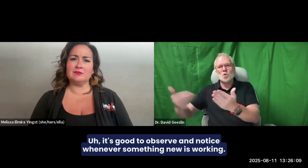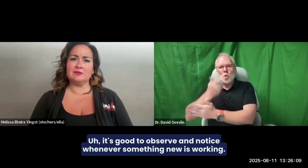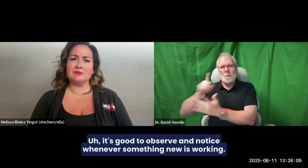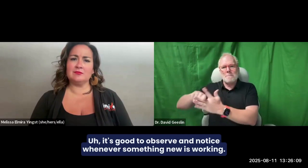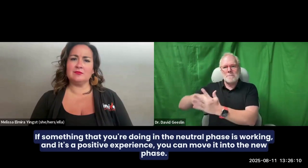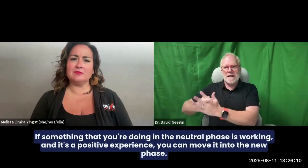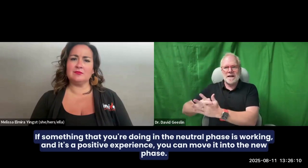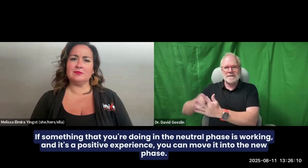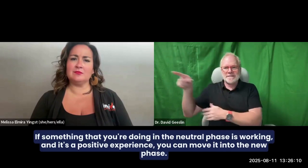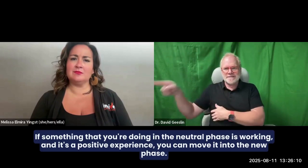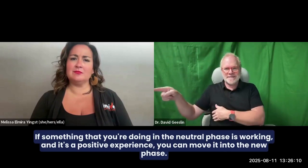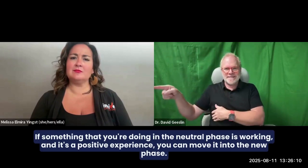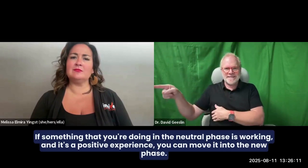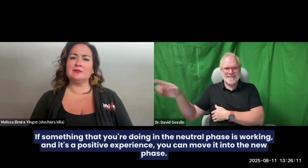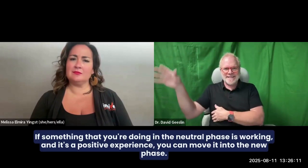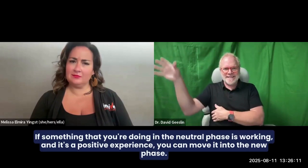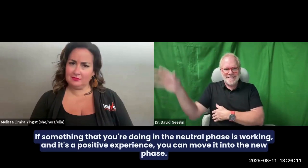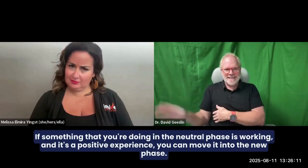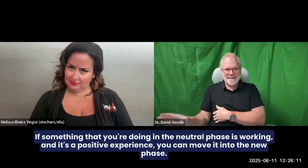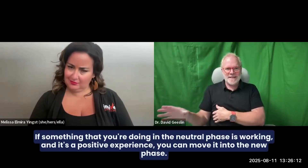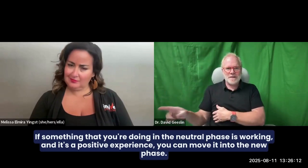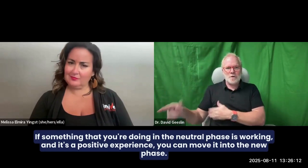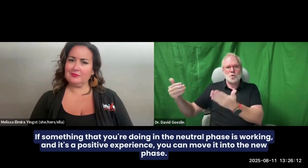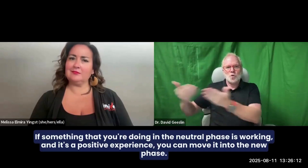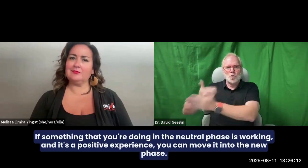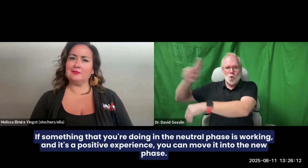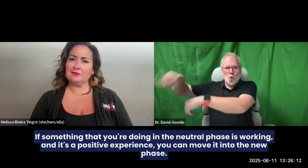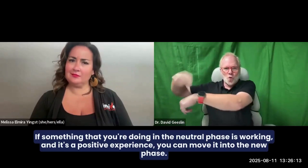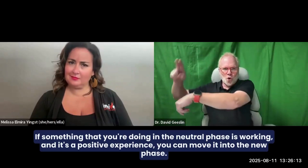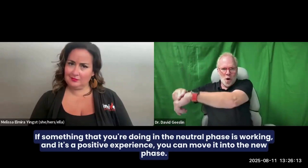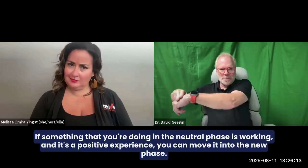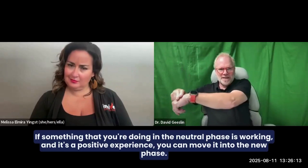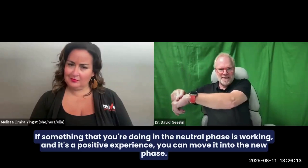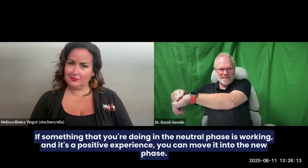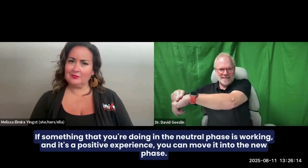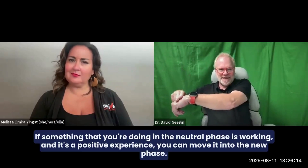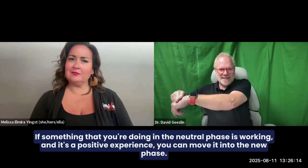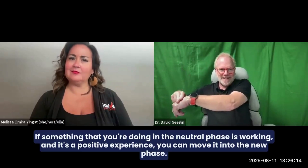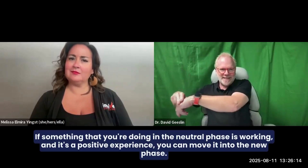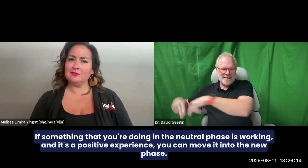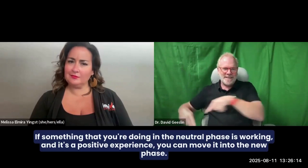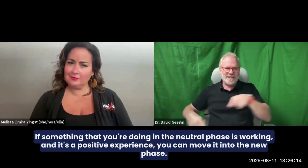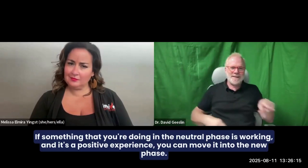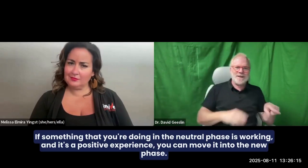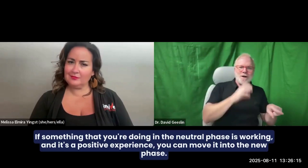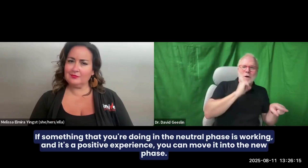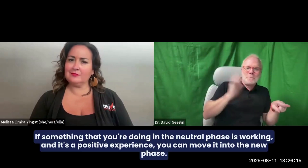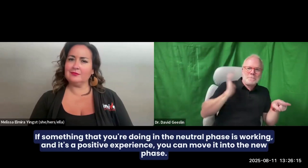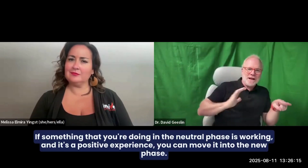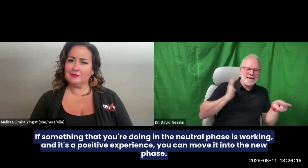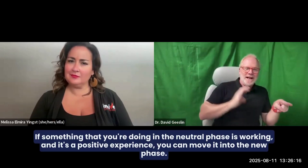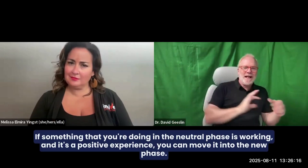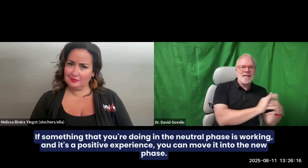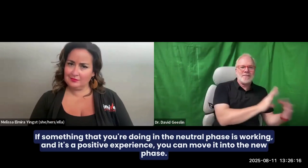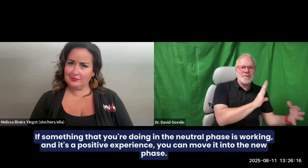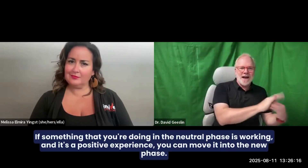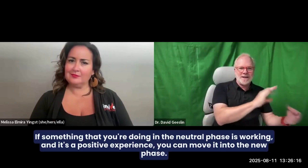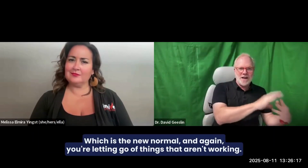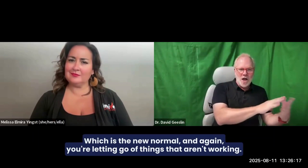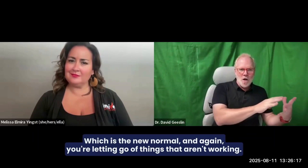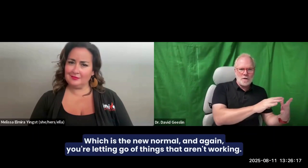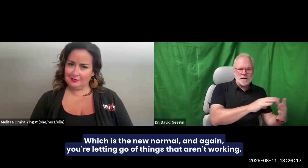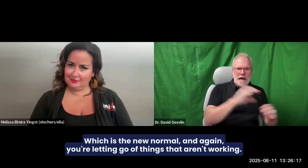new is working. If something that you're doing in the neutral phase is working and it's a positive experience, you can move it into the new